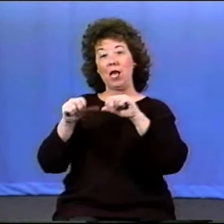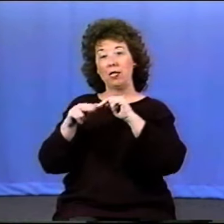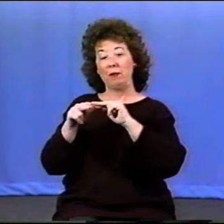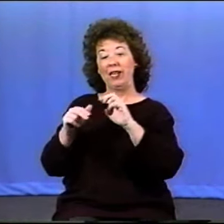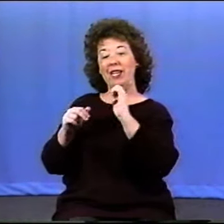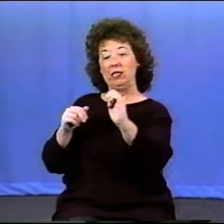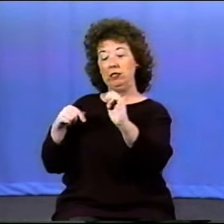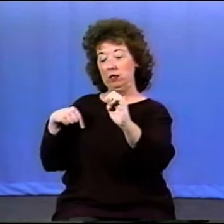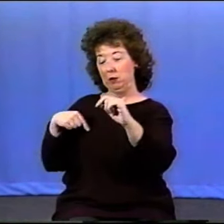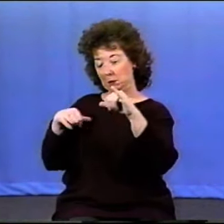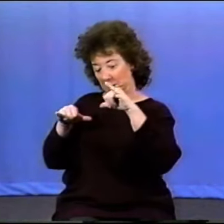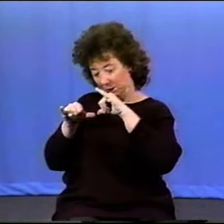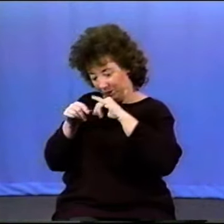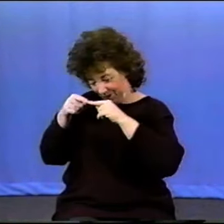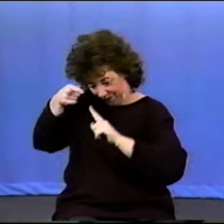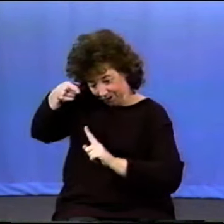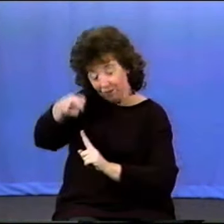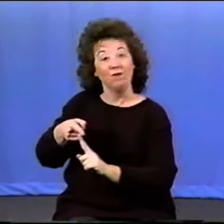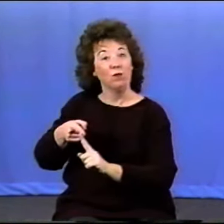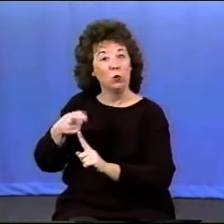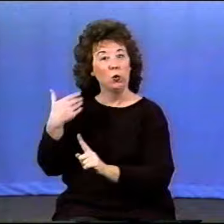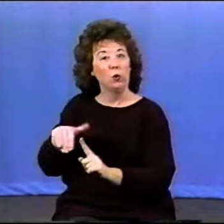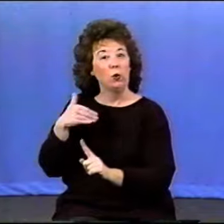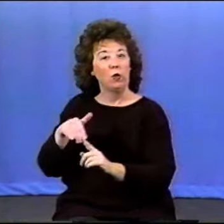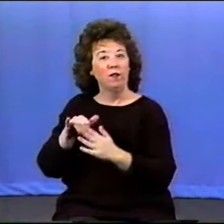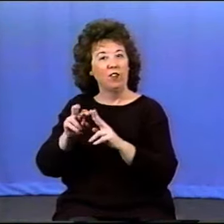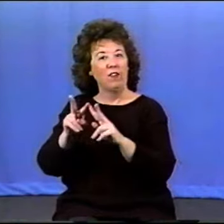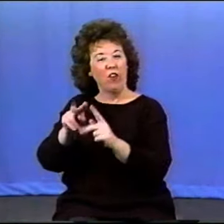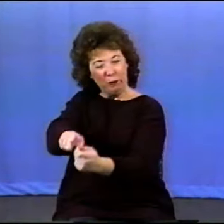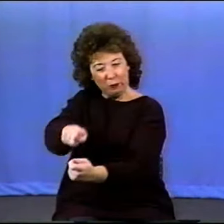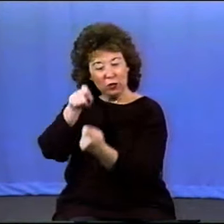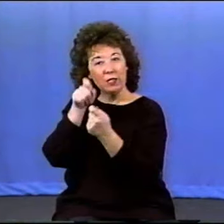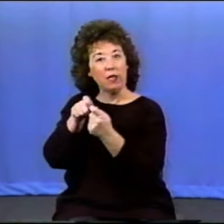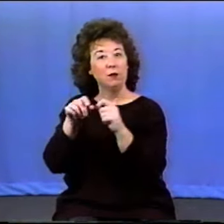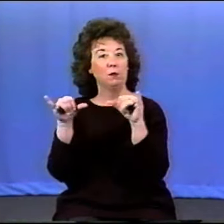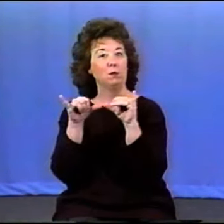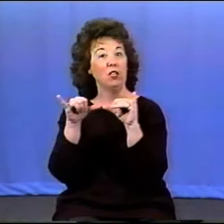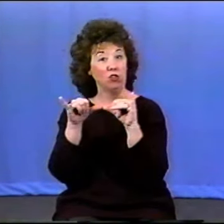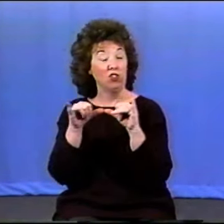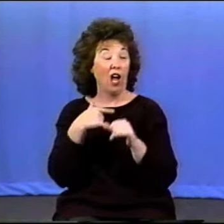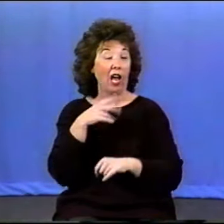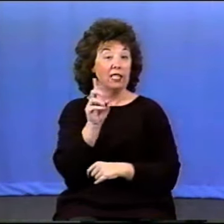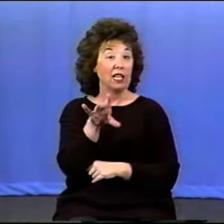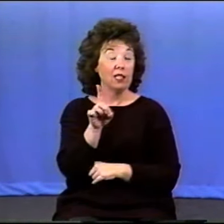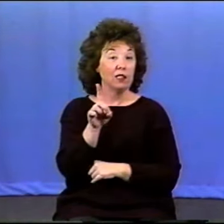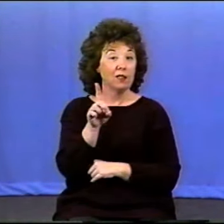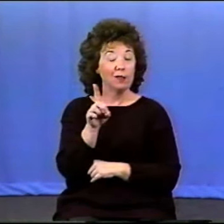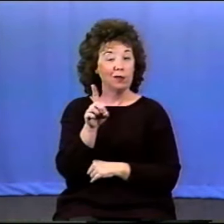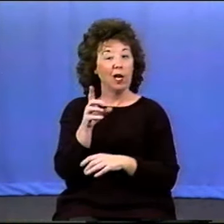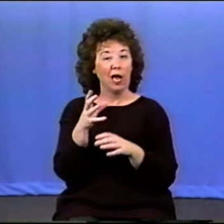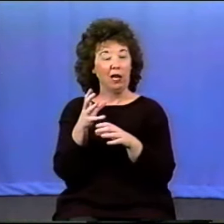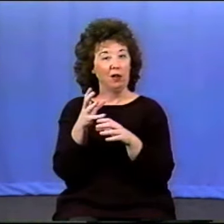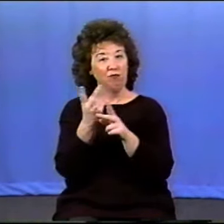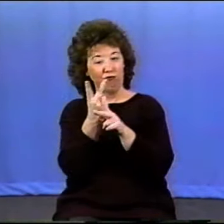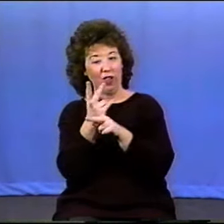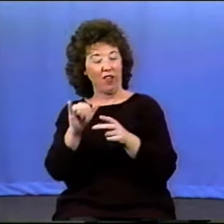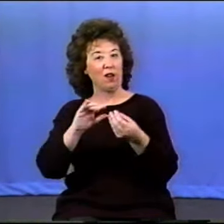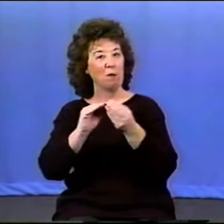direction. Now that's a very precise kind of measure to get using a simple set of numbers. So that's kind of the